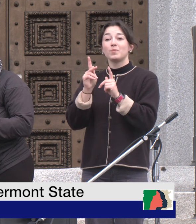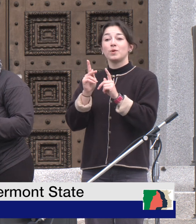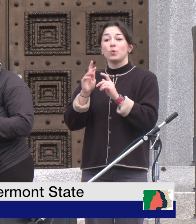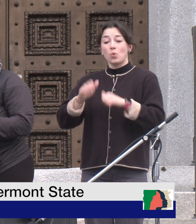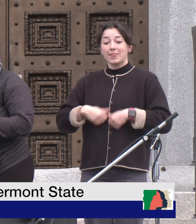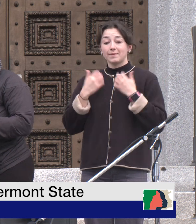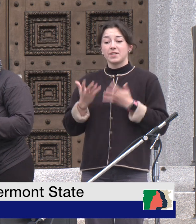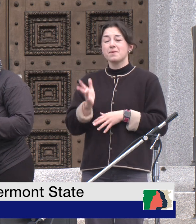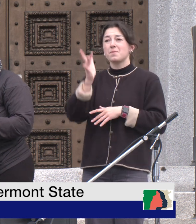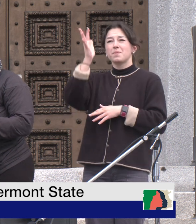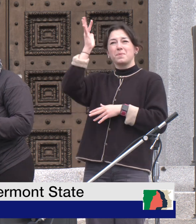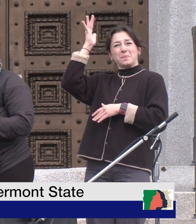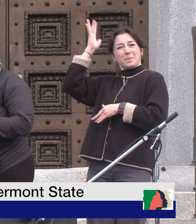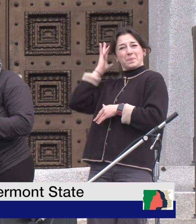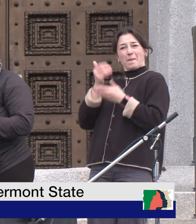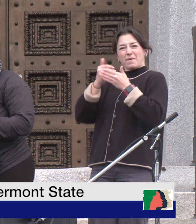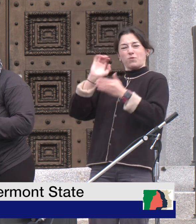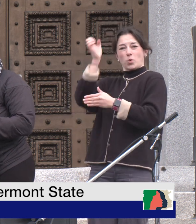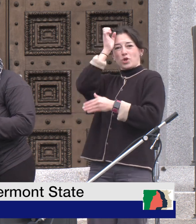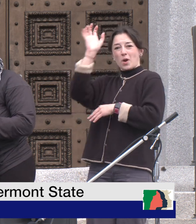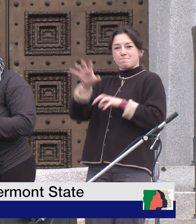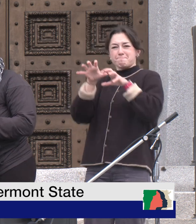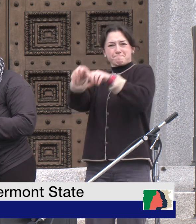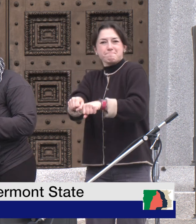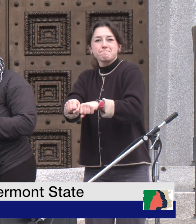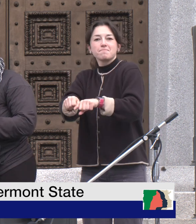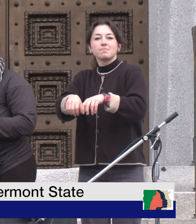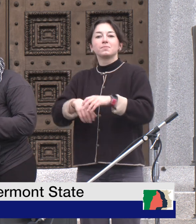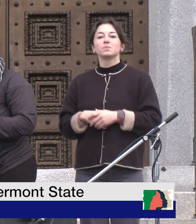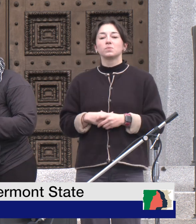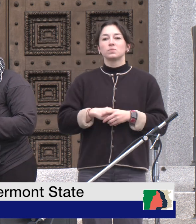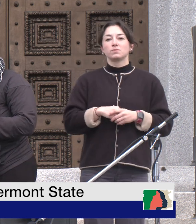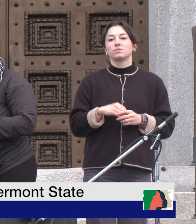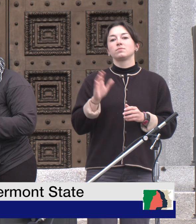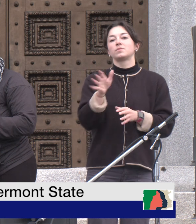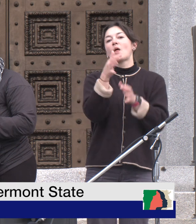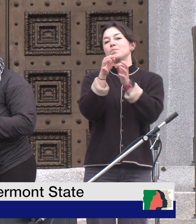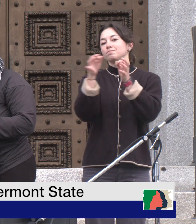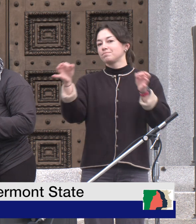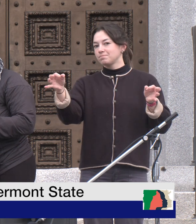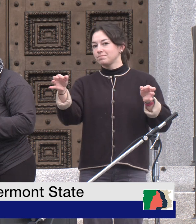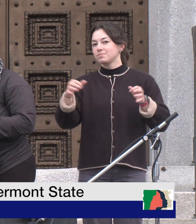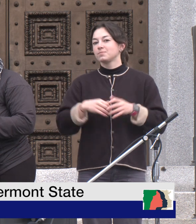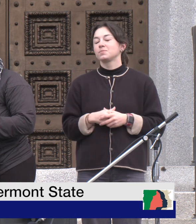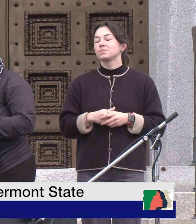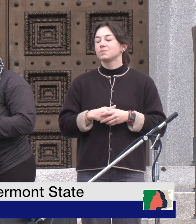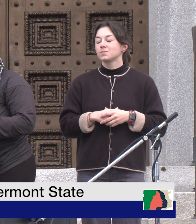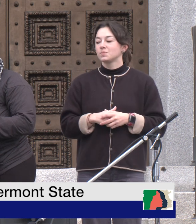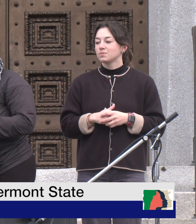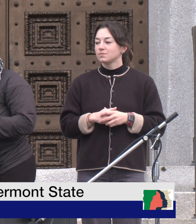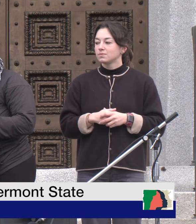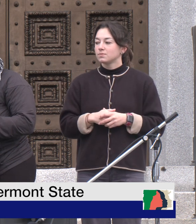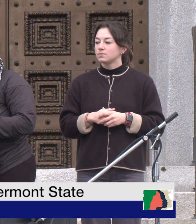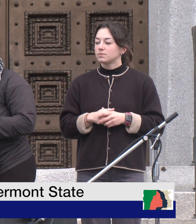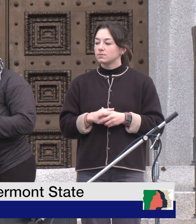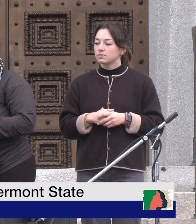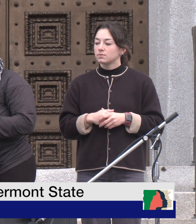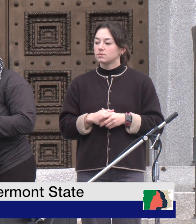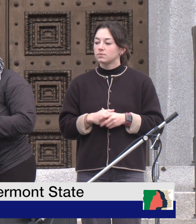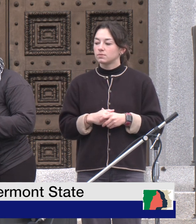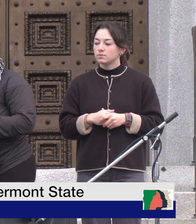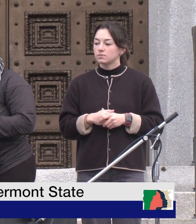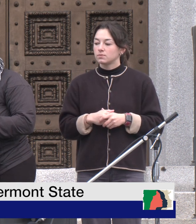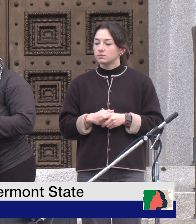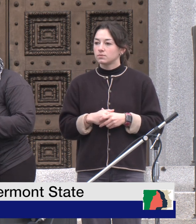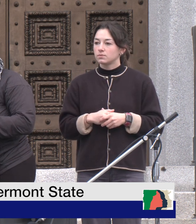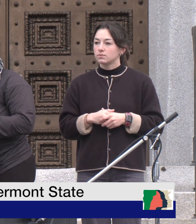Europeans. Wakantanka, Akaan, Unchimaka, Ohan, Wokshape, Ohan, Wanchintanka.